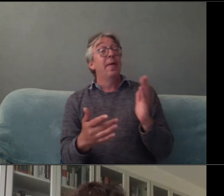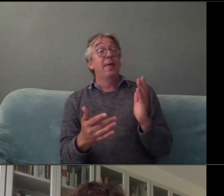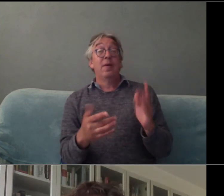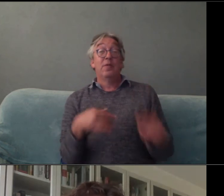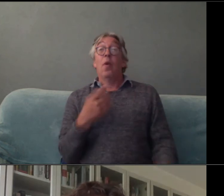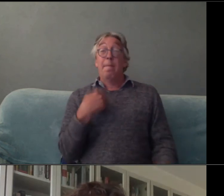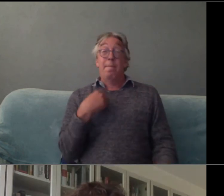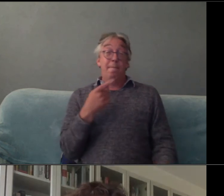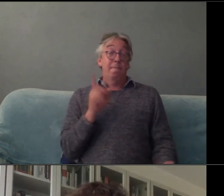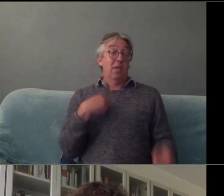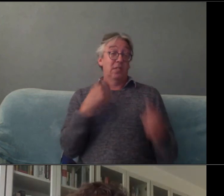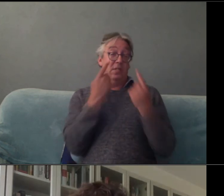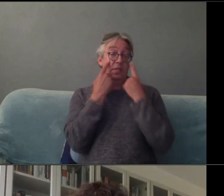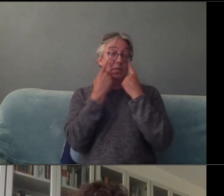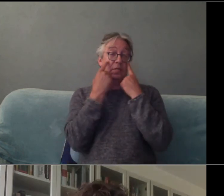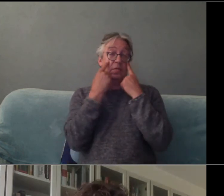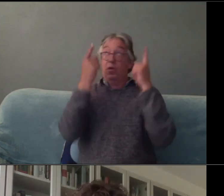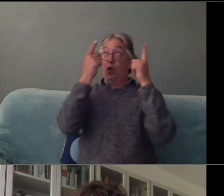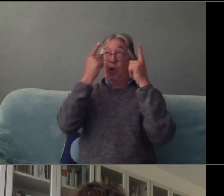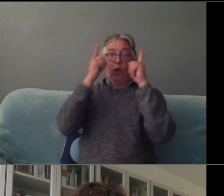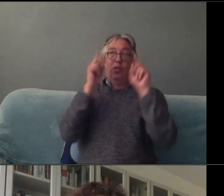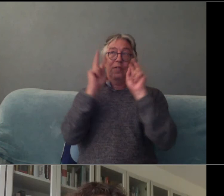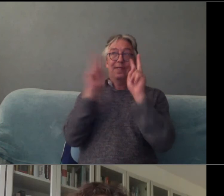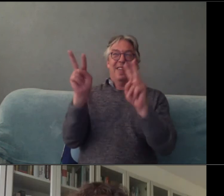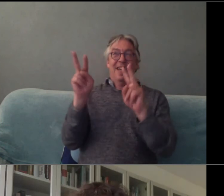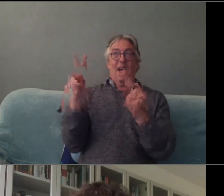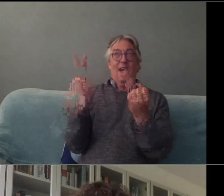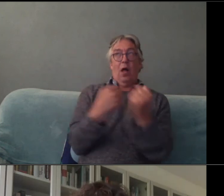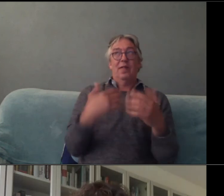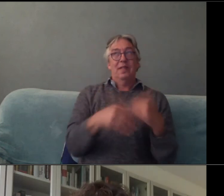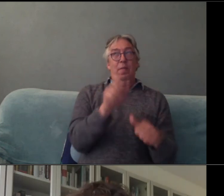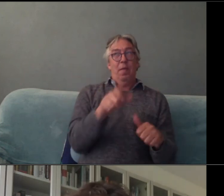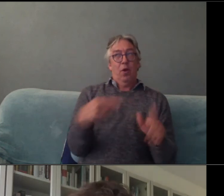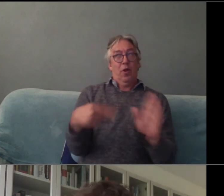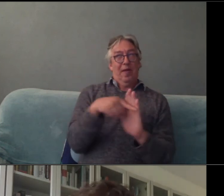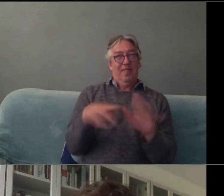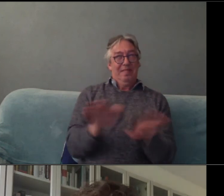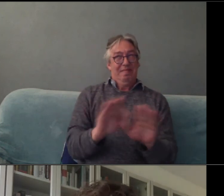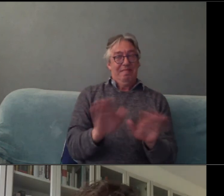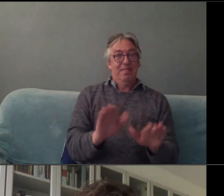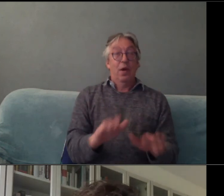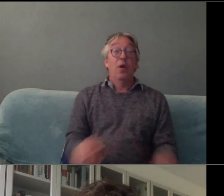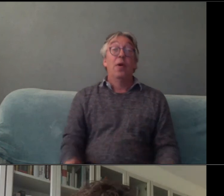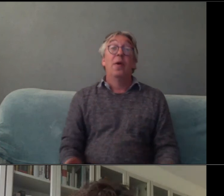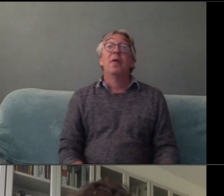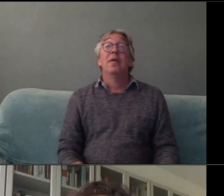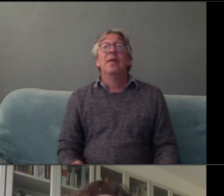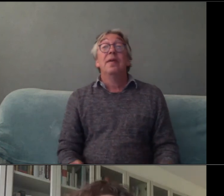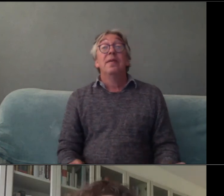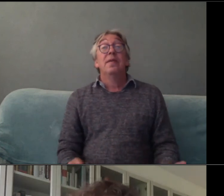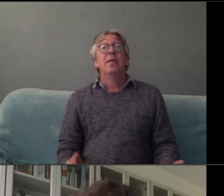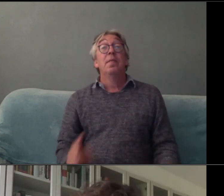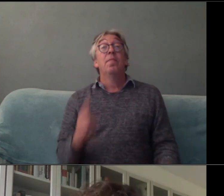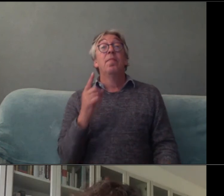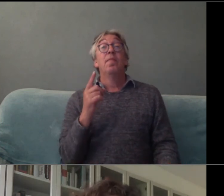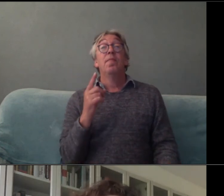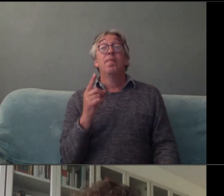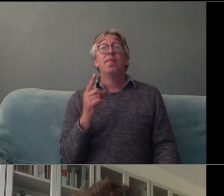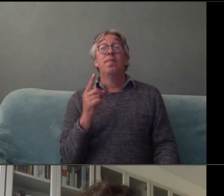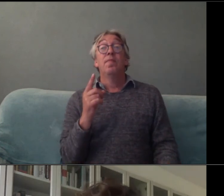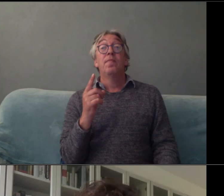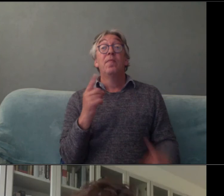contrary, one of the most important things that has come very clearly out in the recommendations prepared by my mandate,